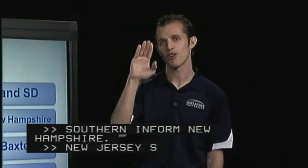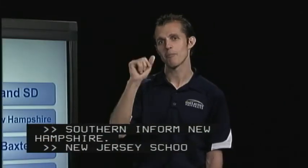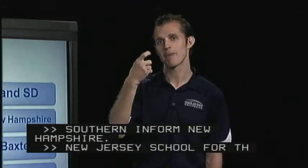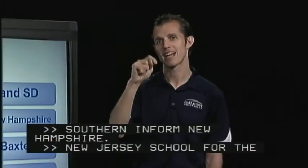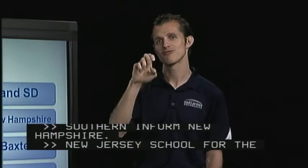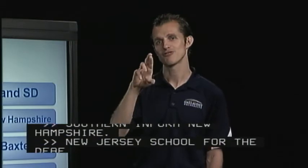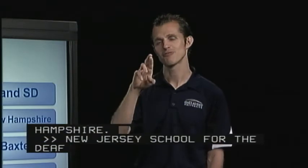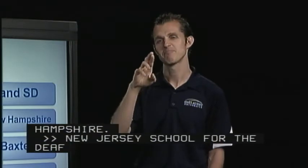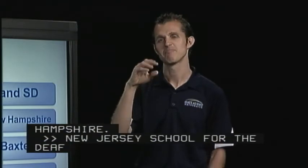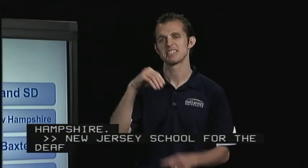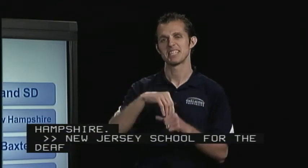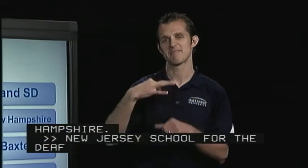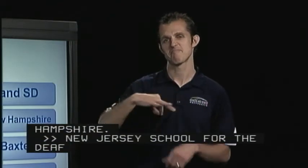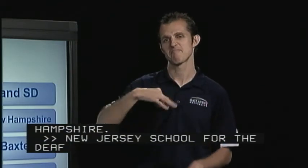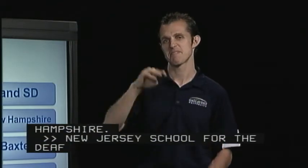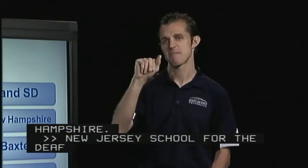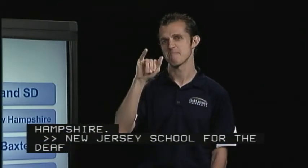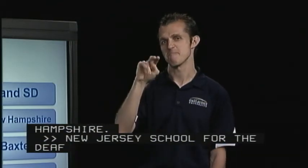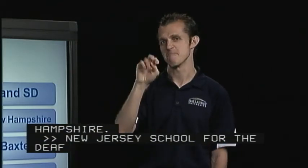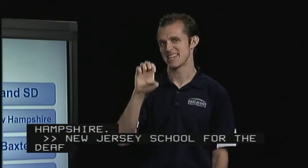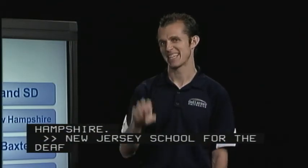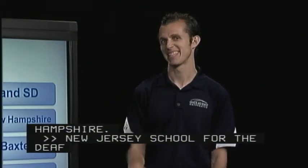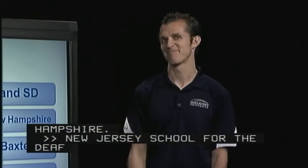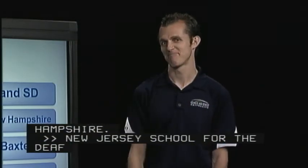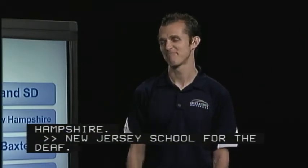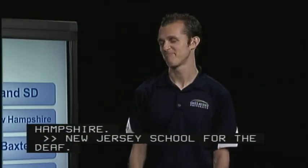Governor Baxter School for the Deaf in Maine.